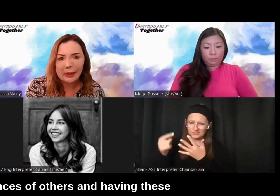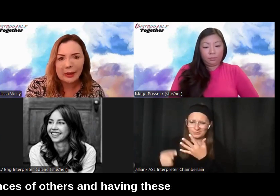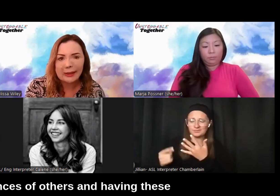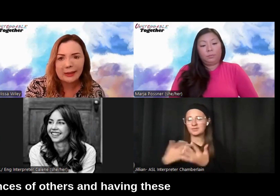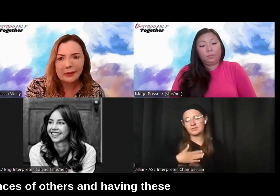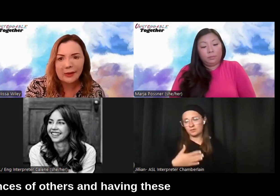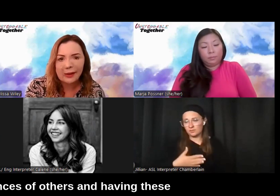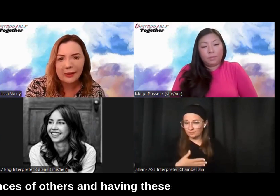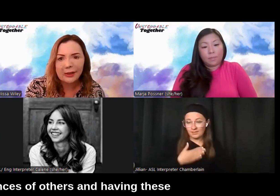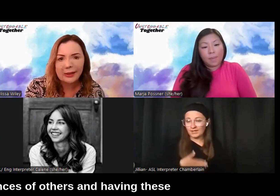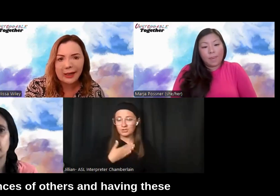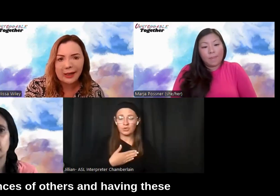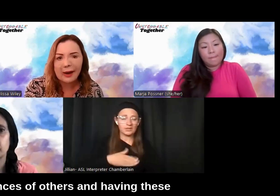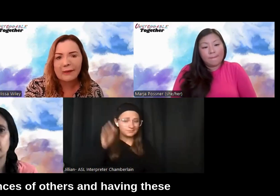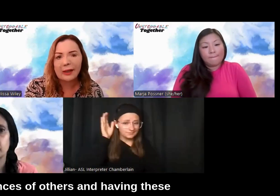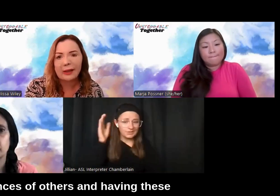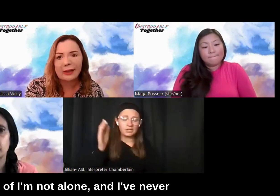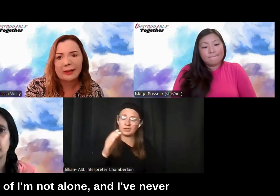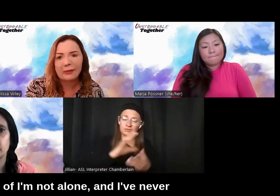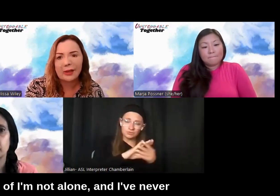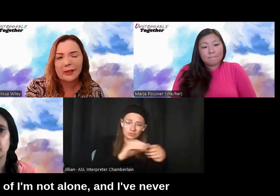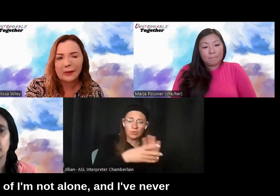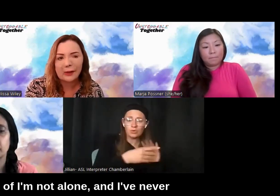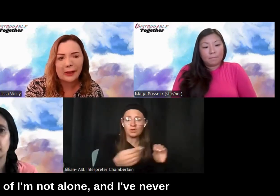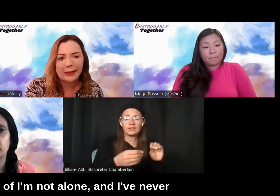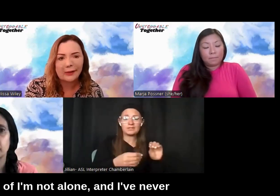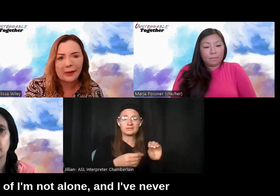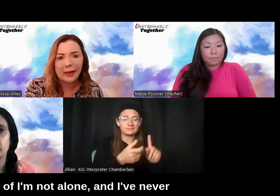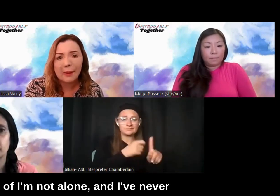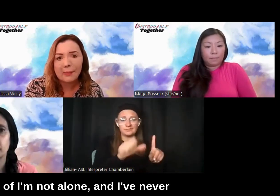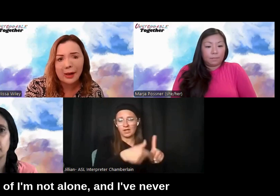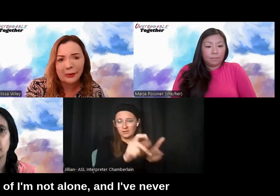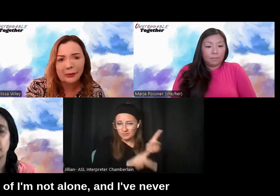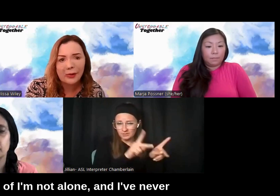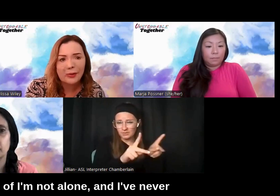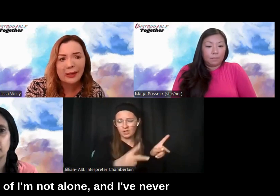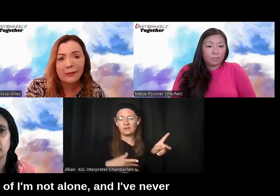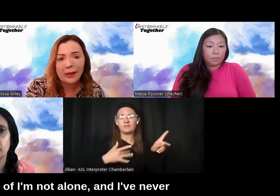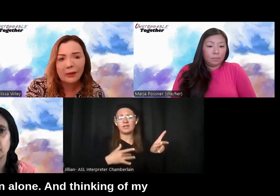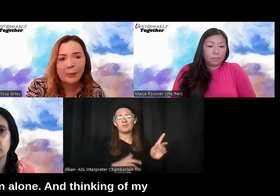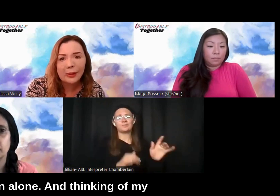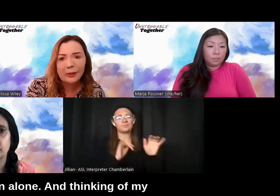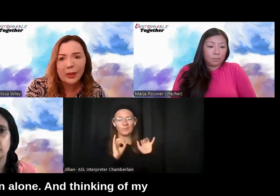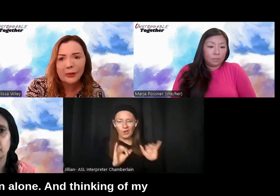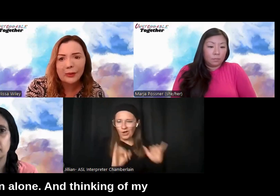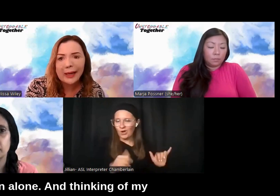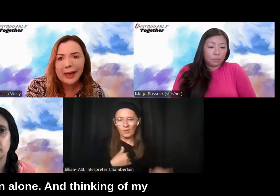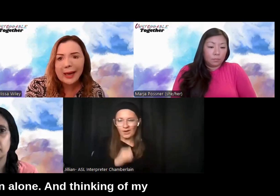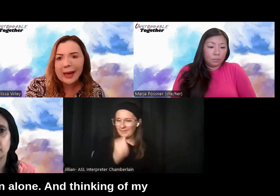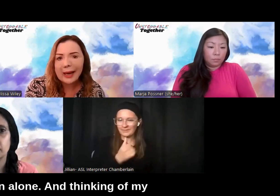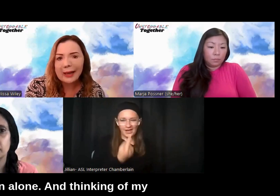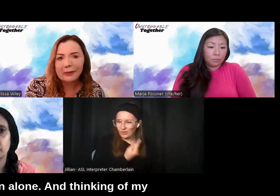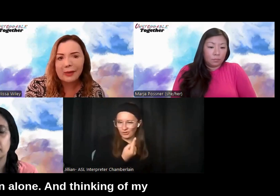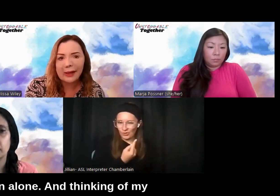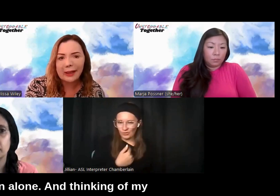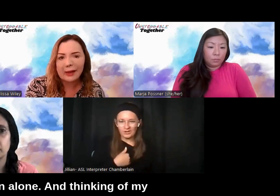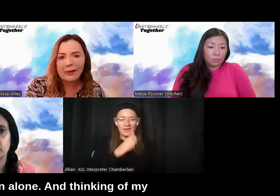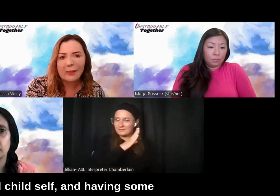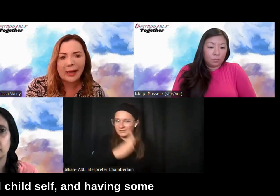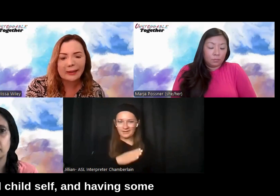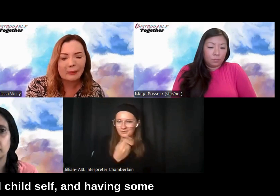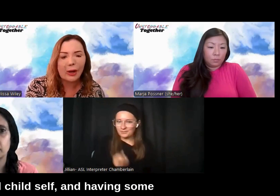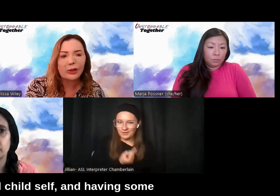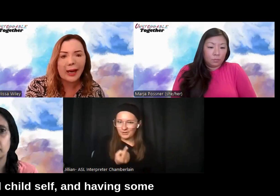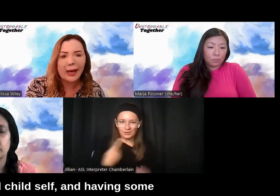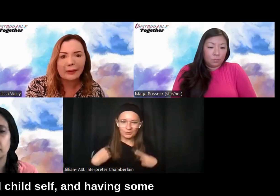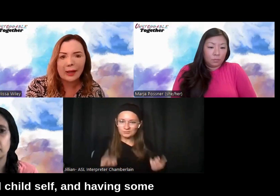and experiences of others and having these feelings of like, I'm not alone and I've never been alone, and thinking of